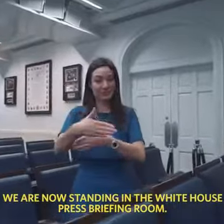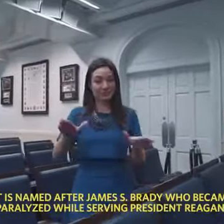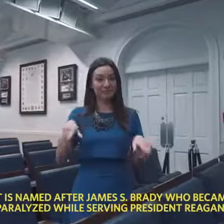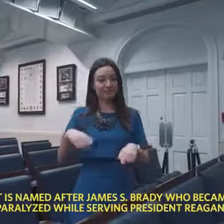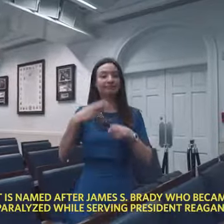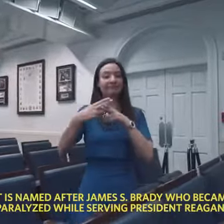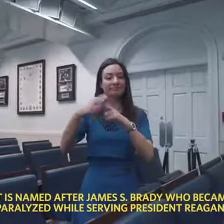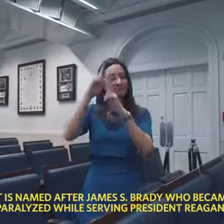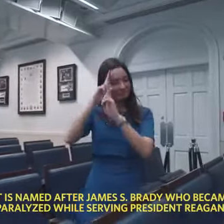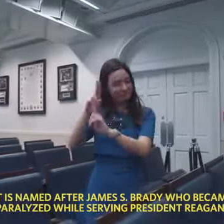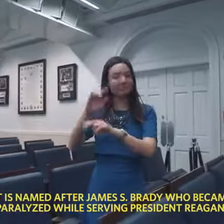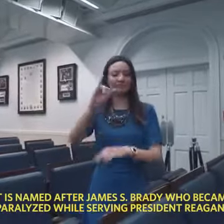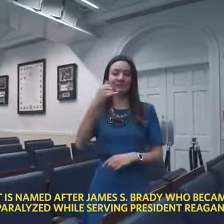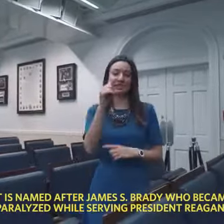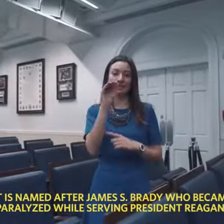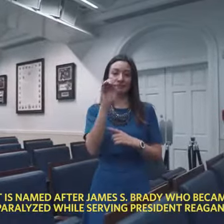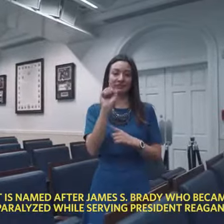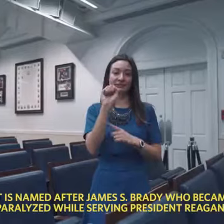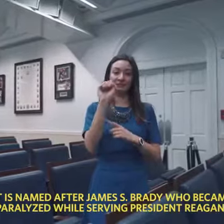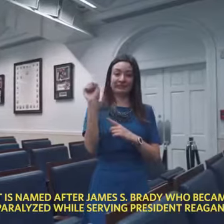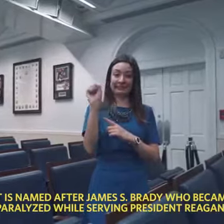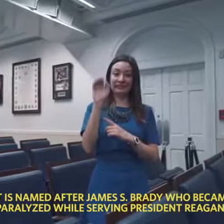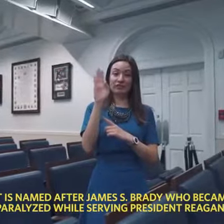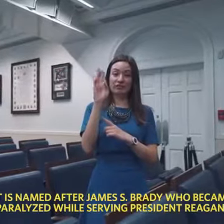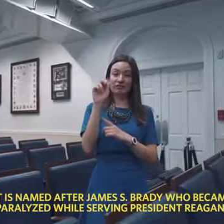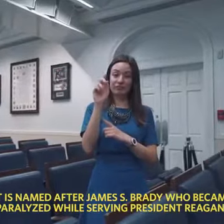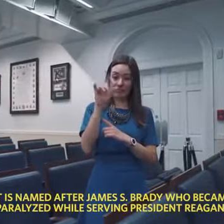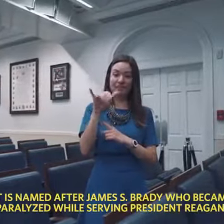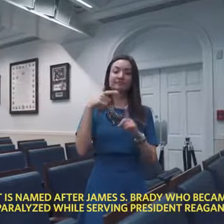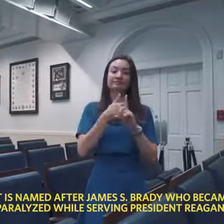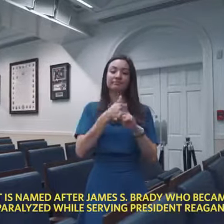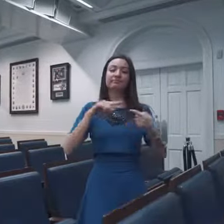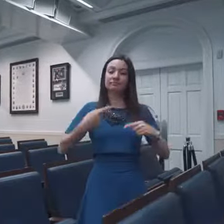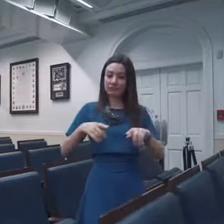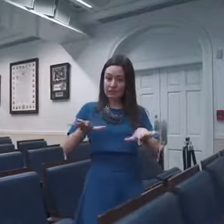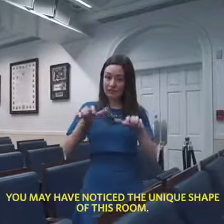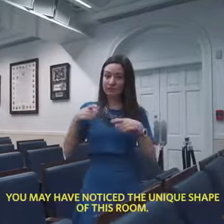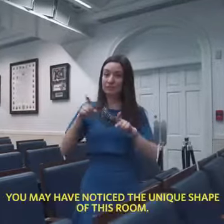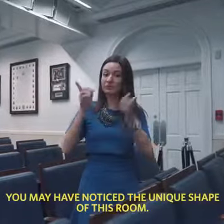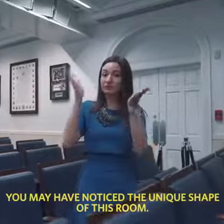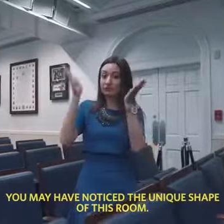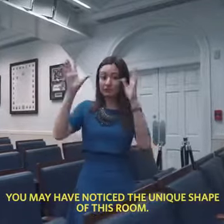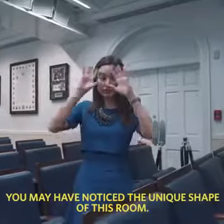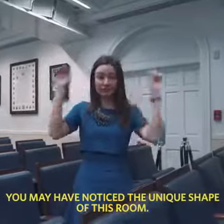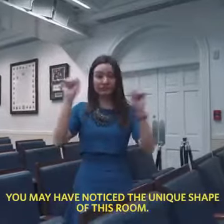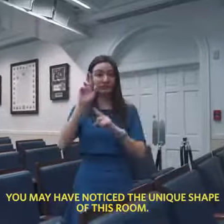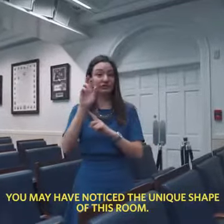It is named after James S. Brady, who became paralyzed while serving President Reagan. You may have noticed the unique shape of this